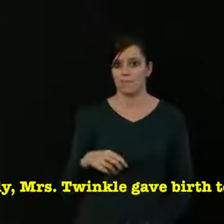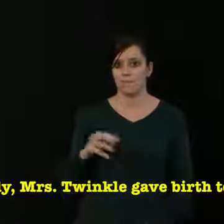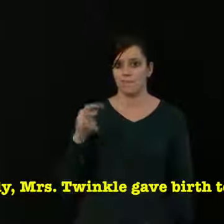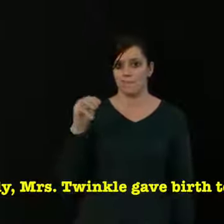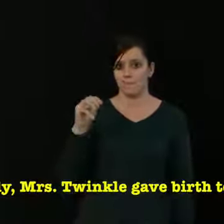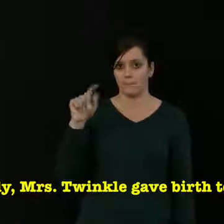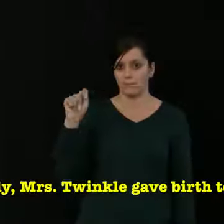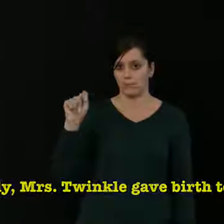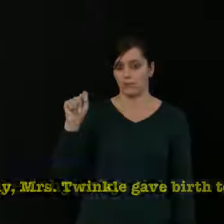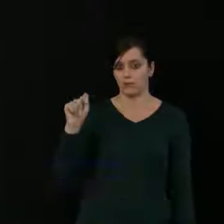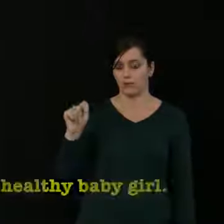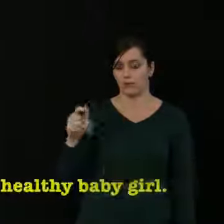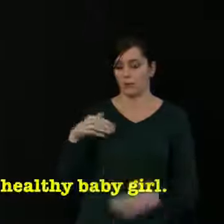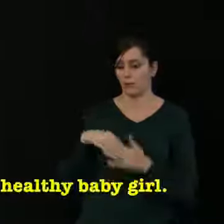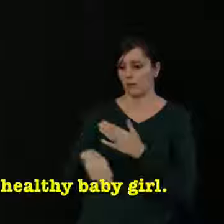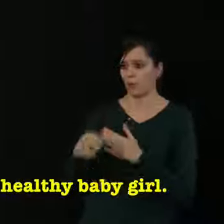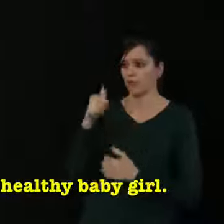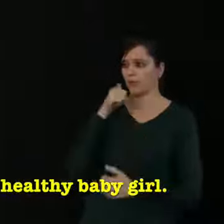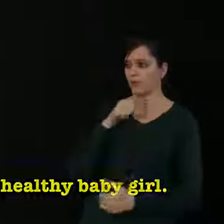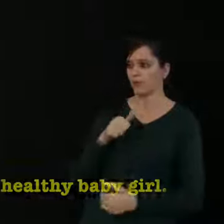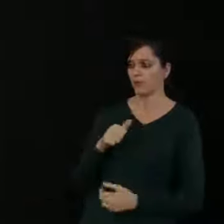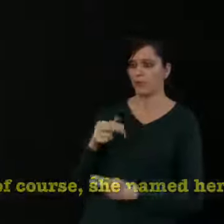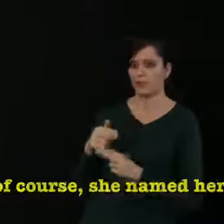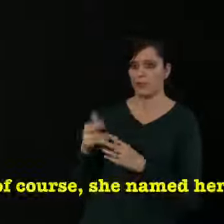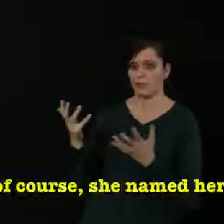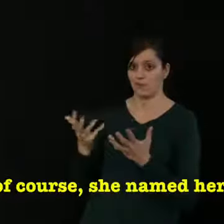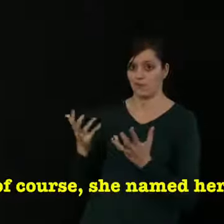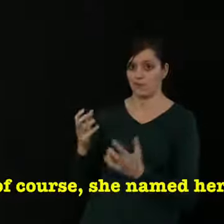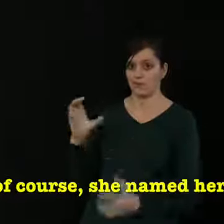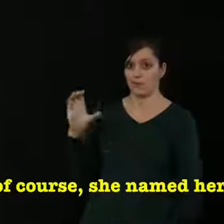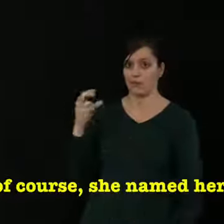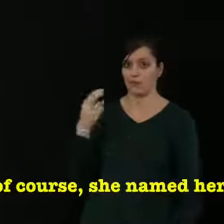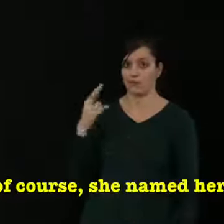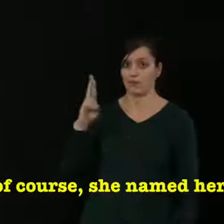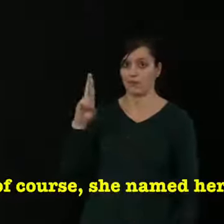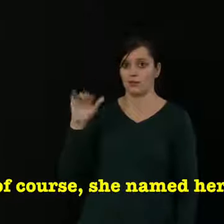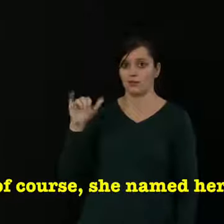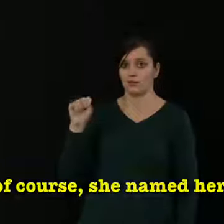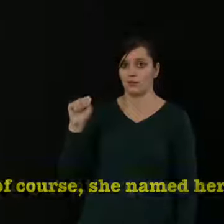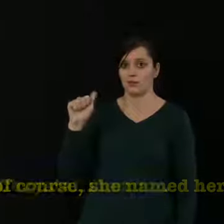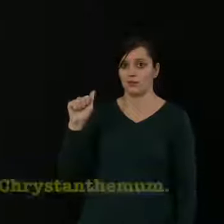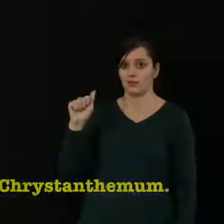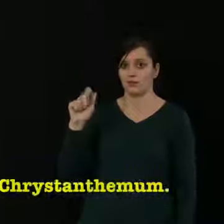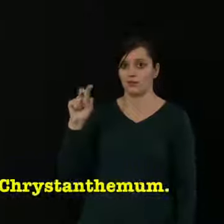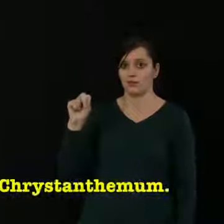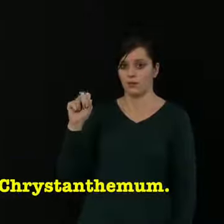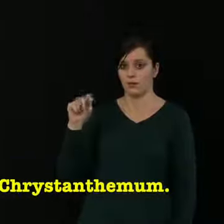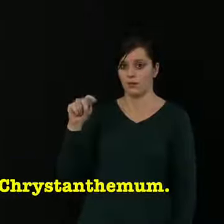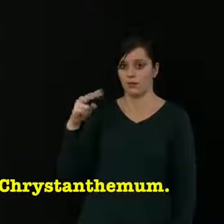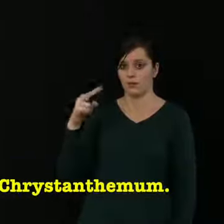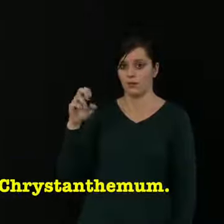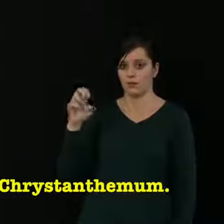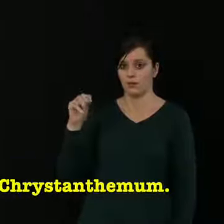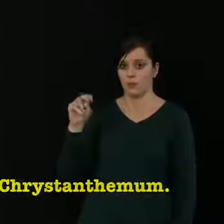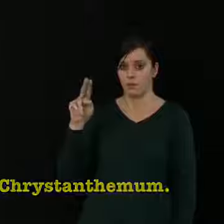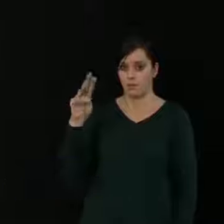gave birth to a healthy baby girl, and of course, she named her Chrysanthemum.